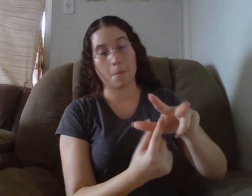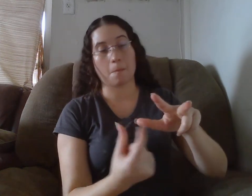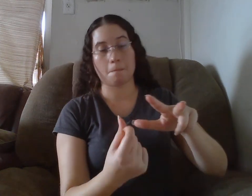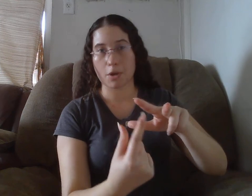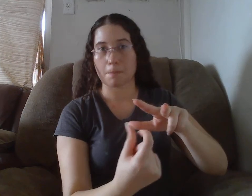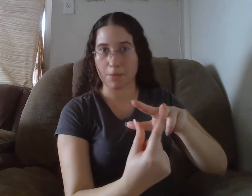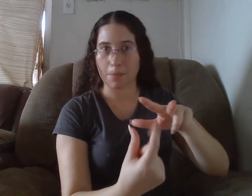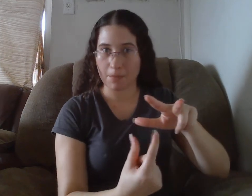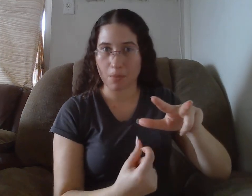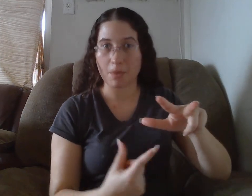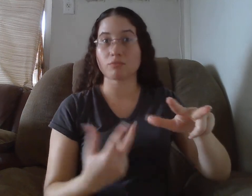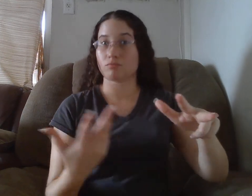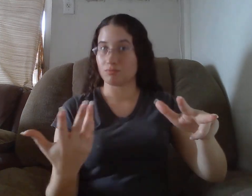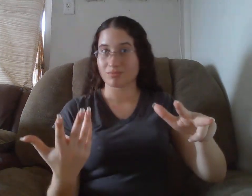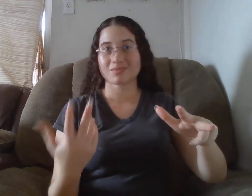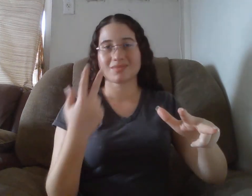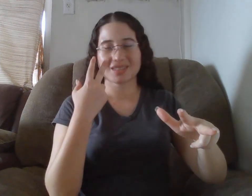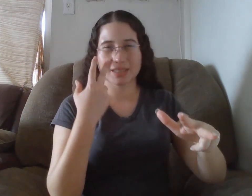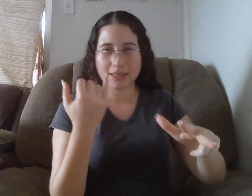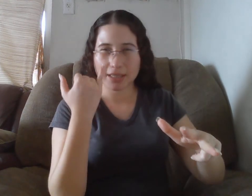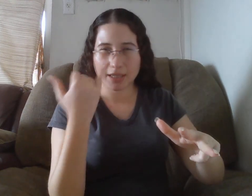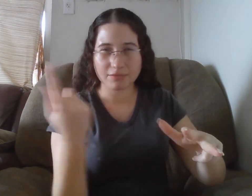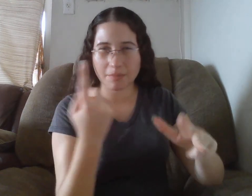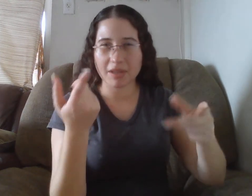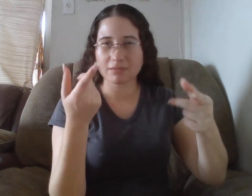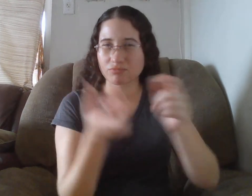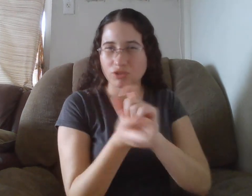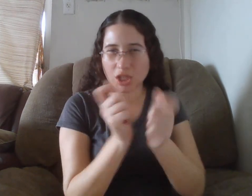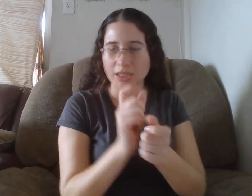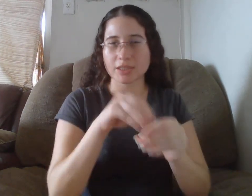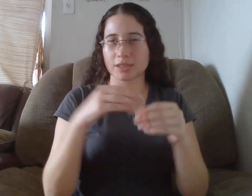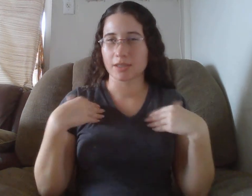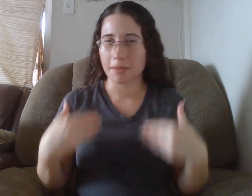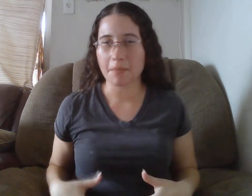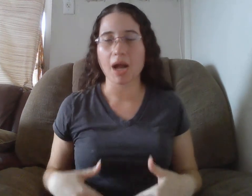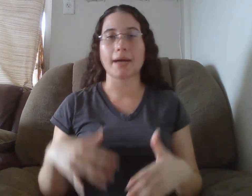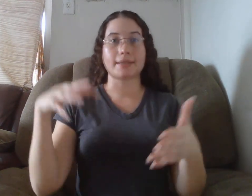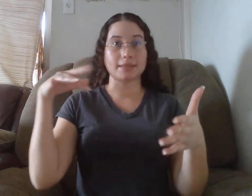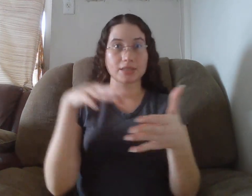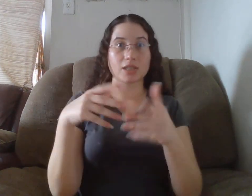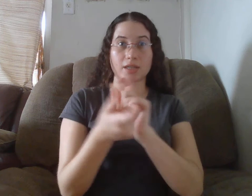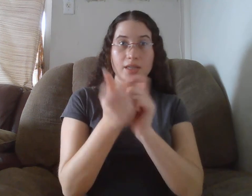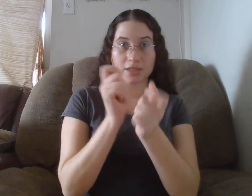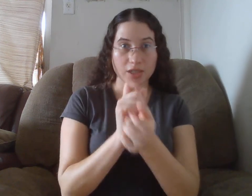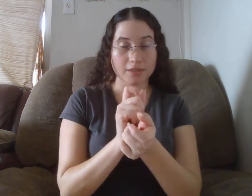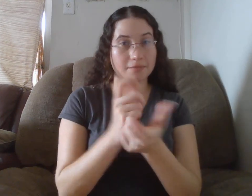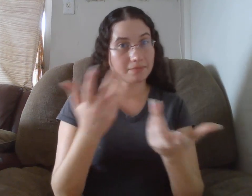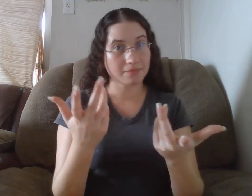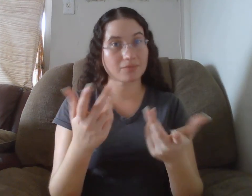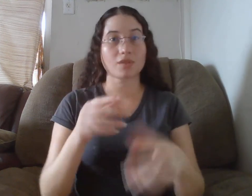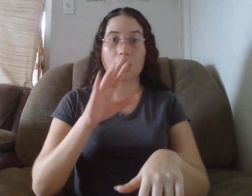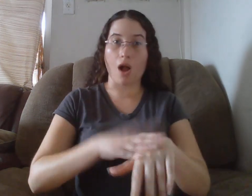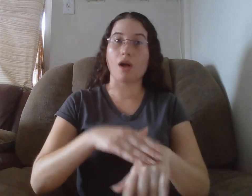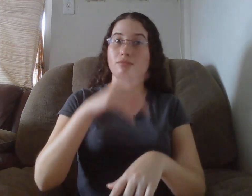in physiological data. And we can also study the changes that are happening simultaneously on your face